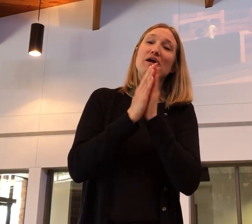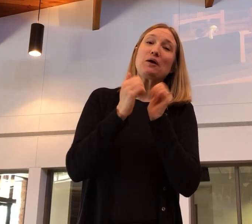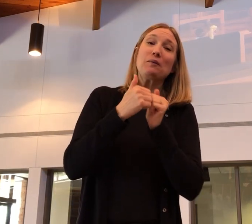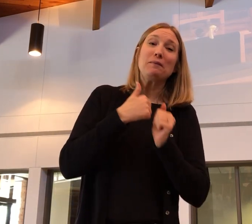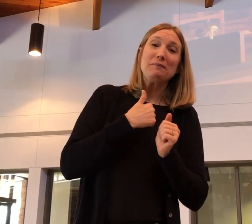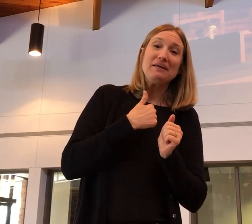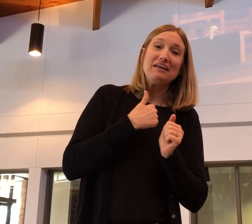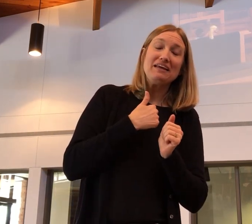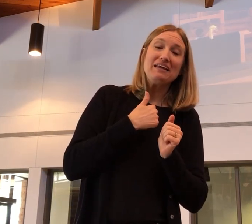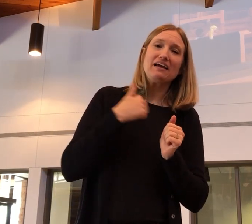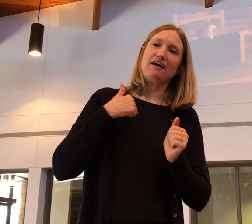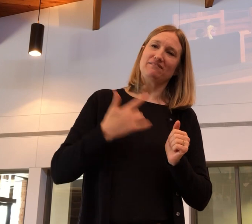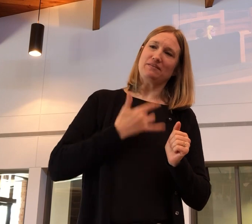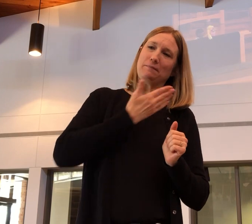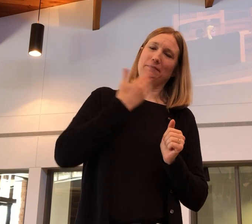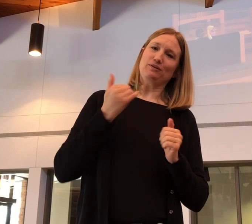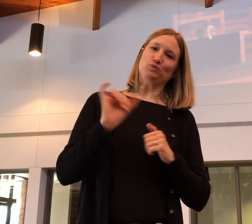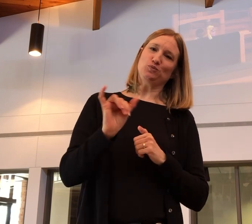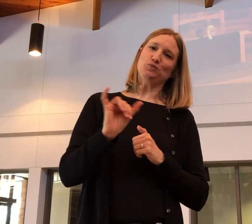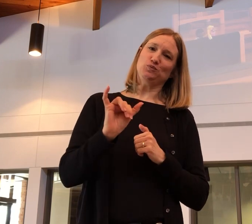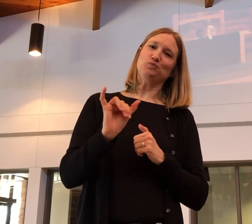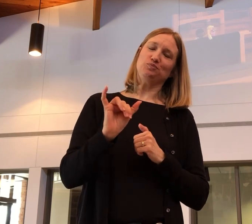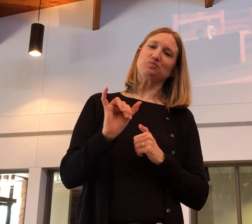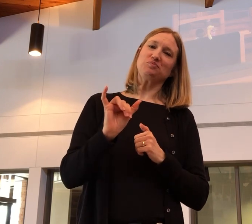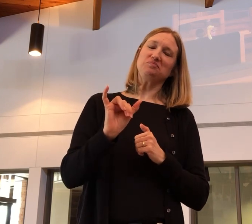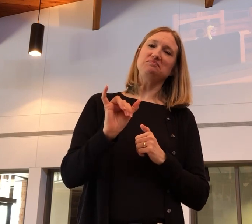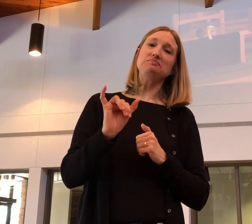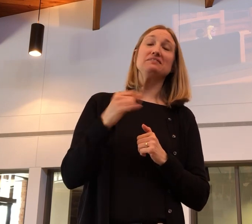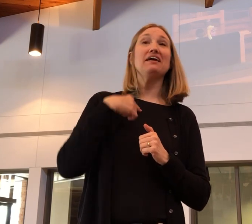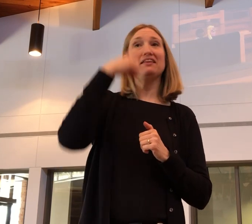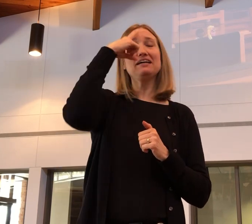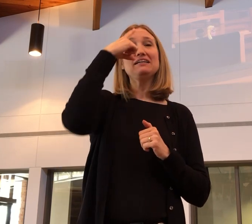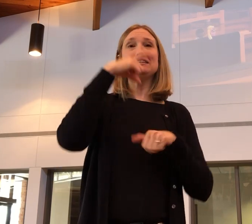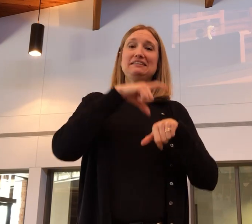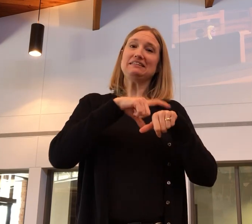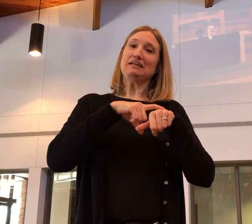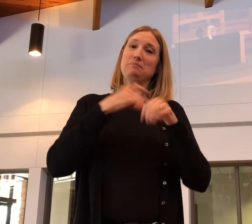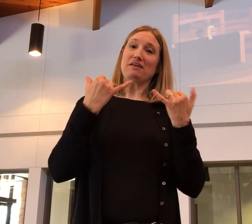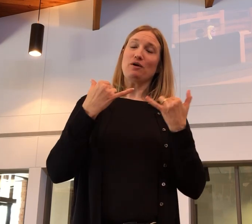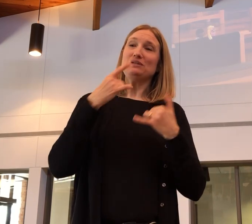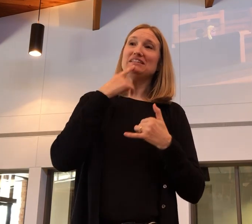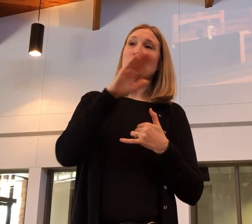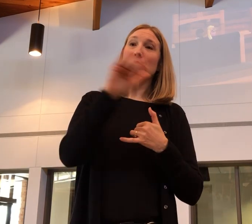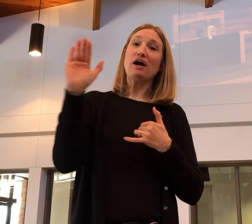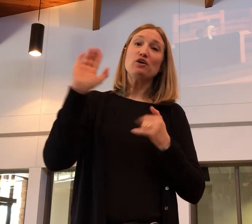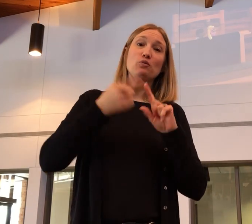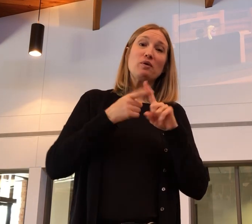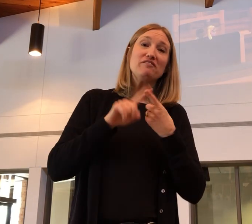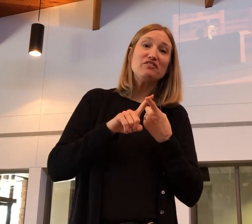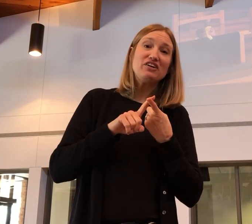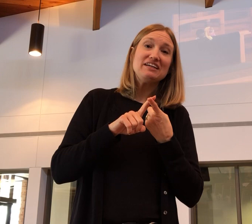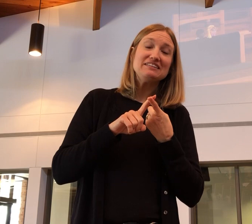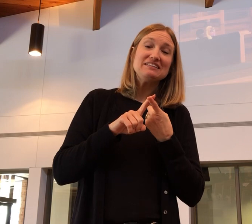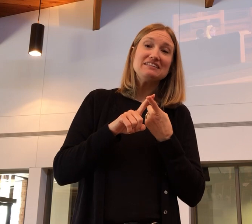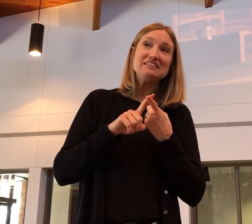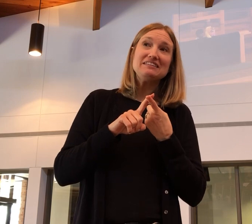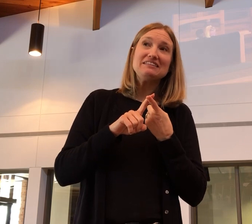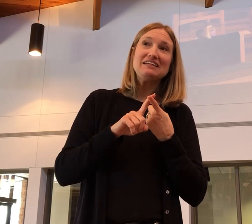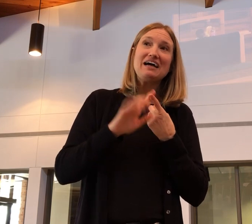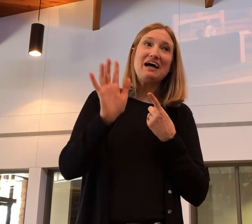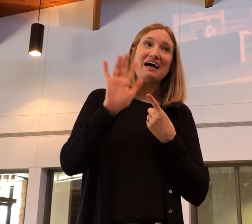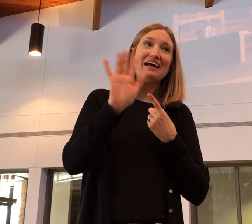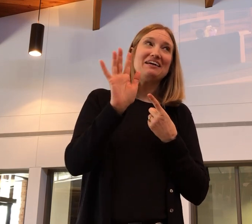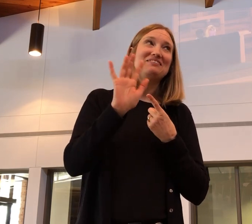me. I feel better too. And I think it's time now to say goodbye to all of our friends out there.